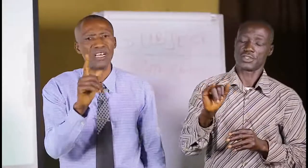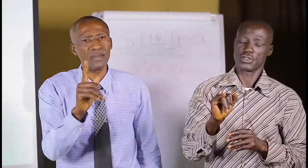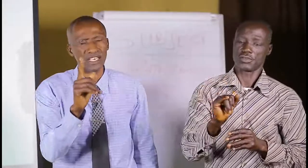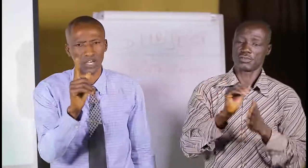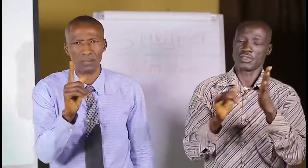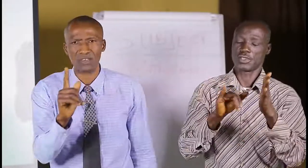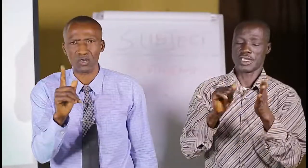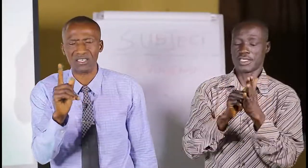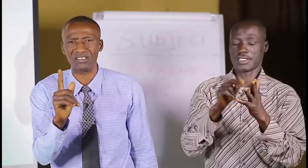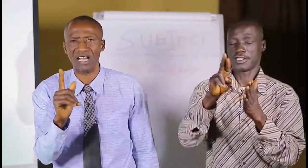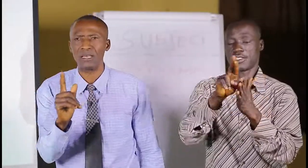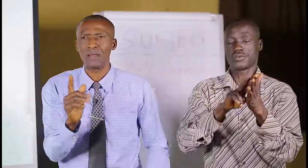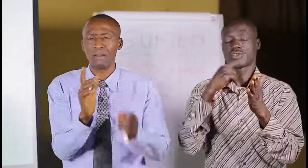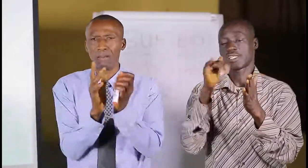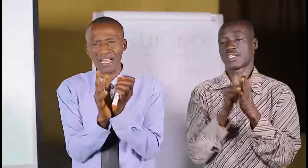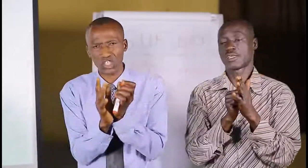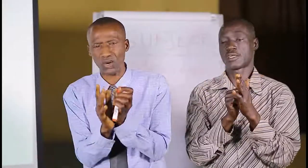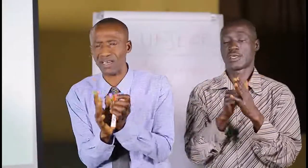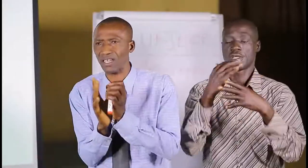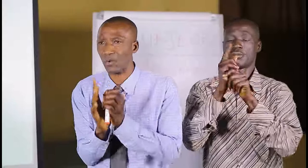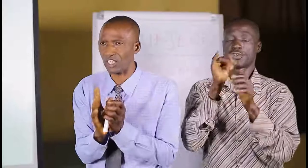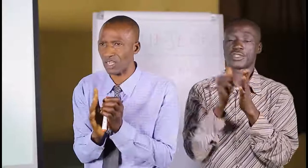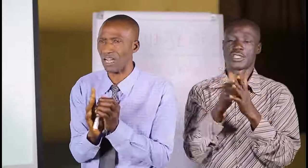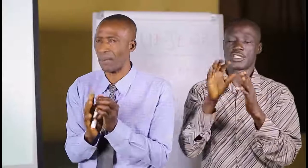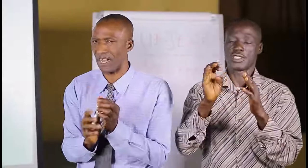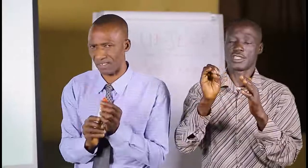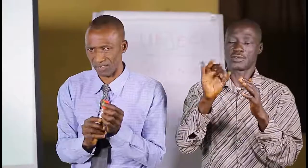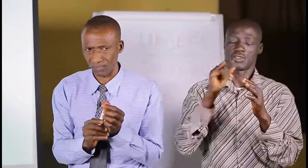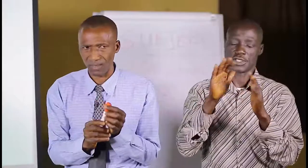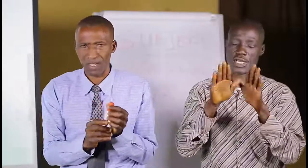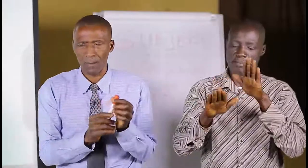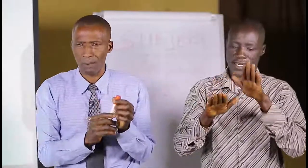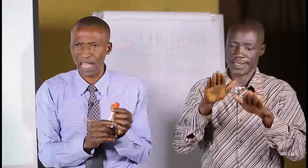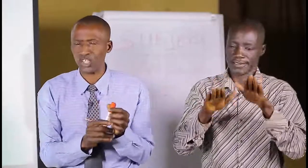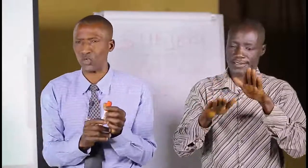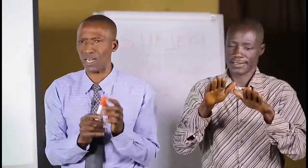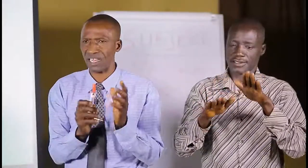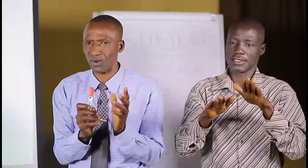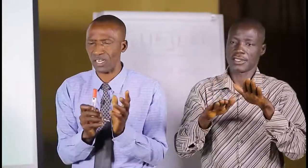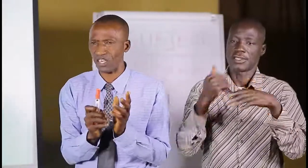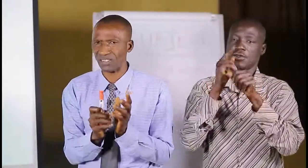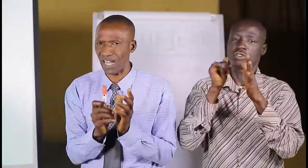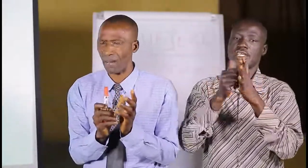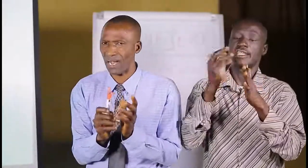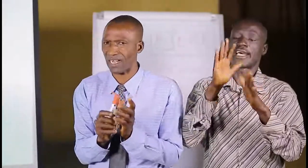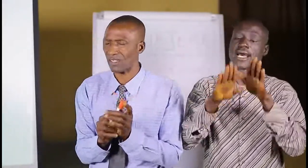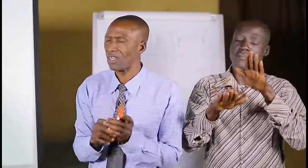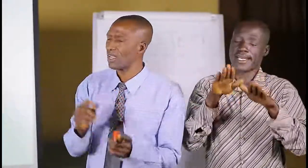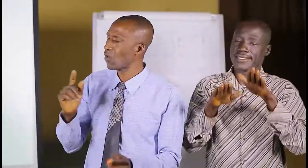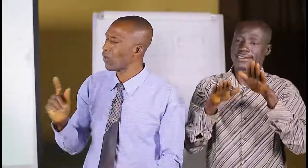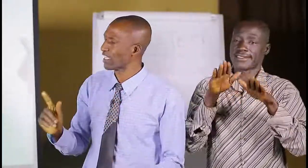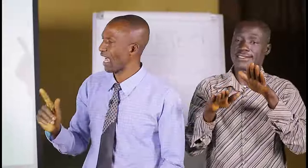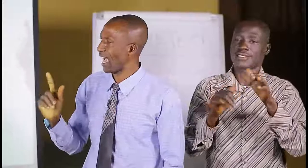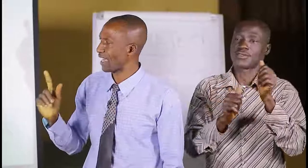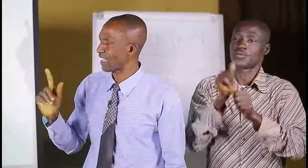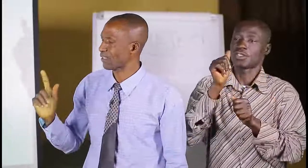of elimination method is that make sure the equations are balanced. Make sure the equations are balanced,